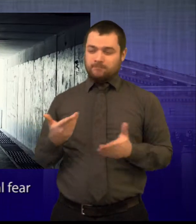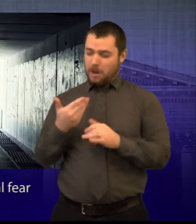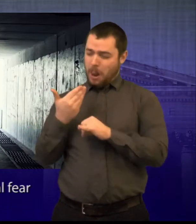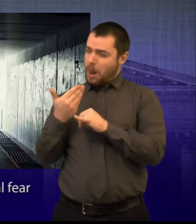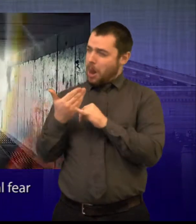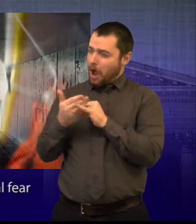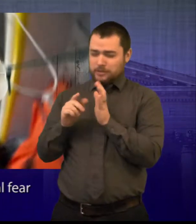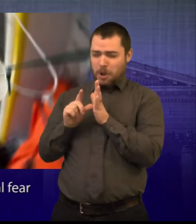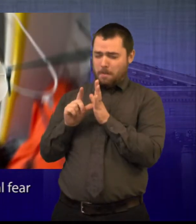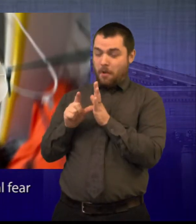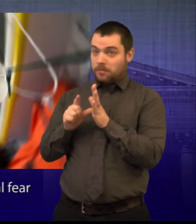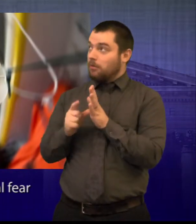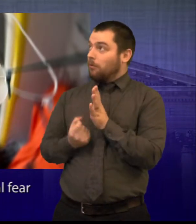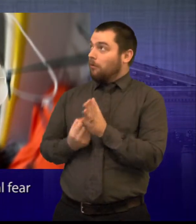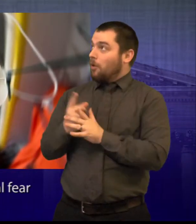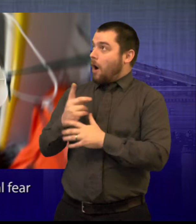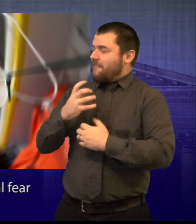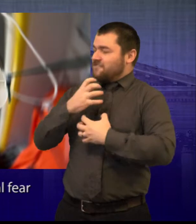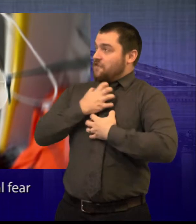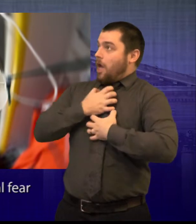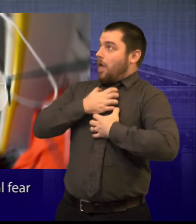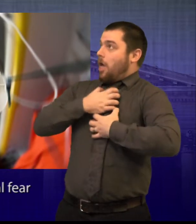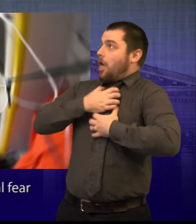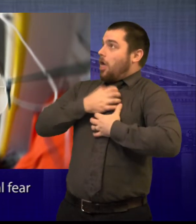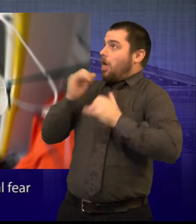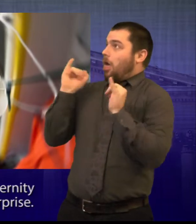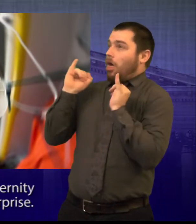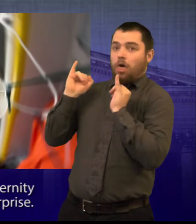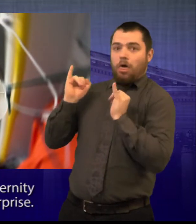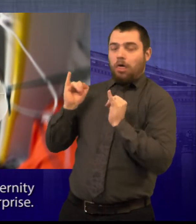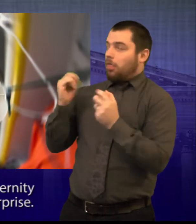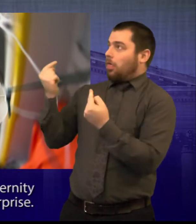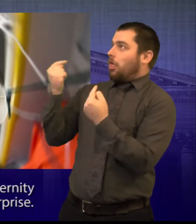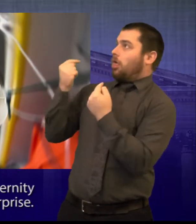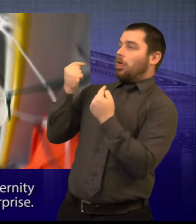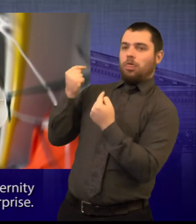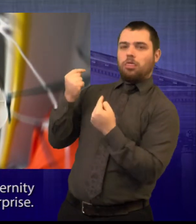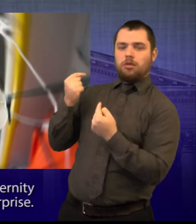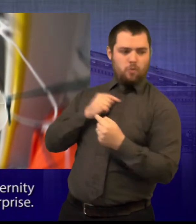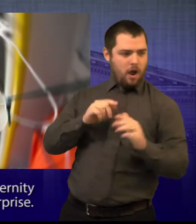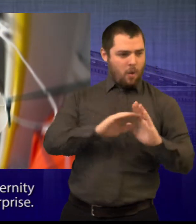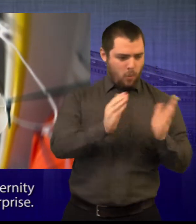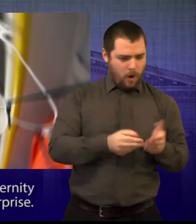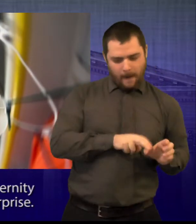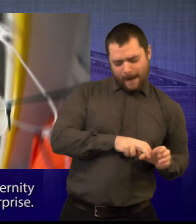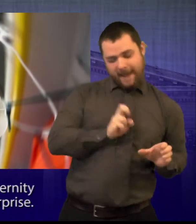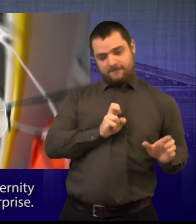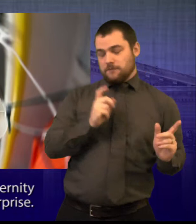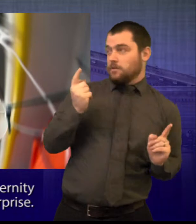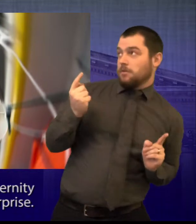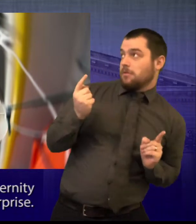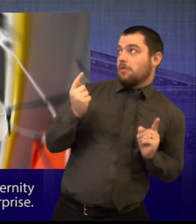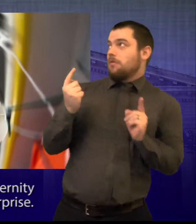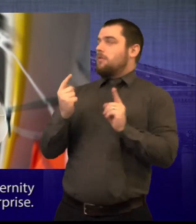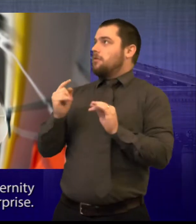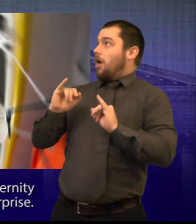final moment, total fear will grip the soul. Crossing from time into eternity